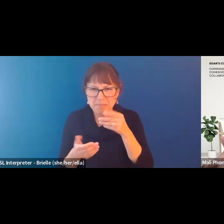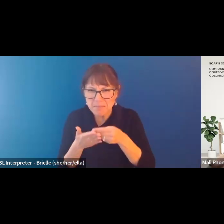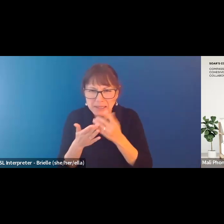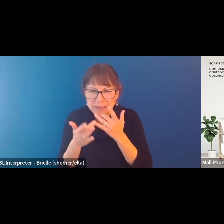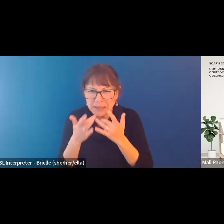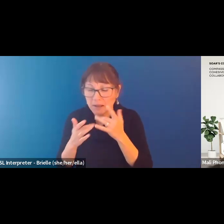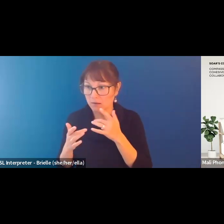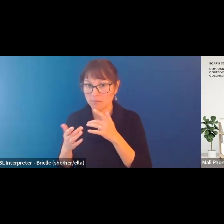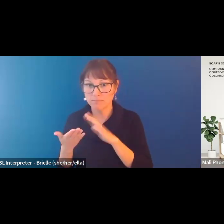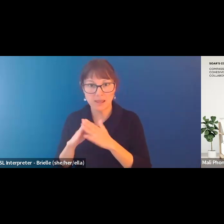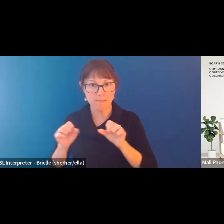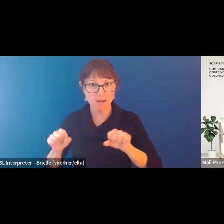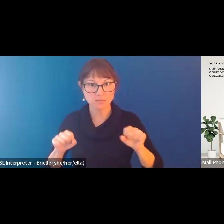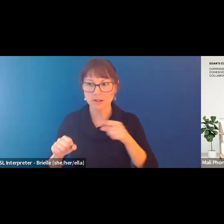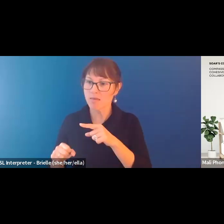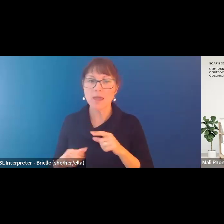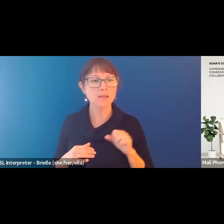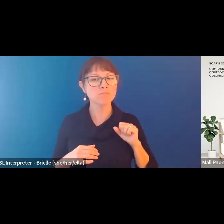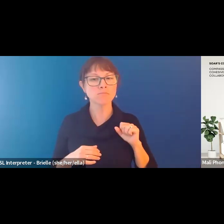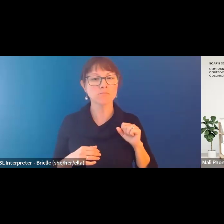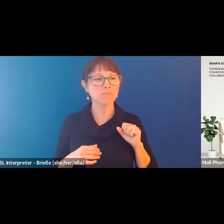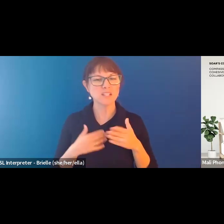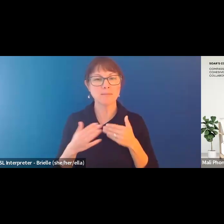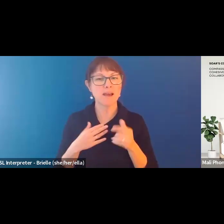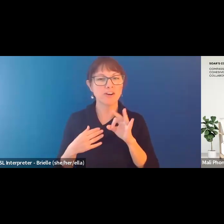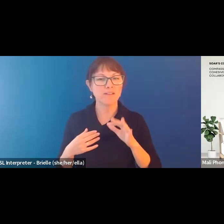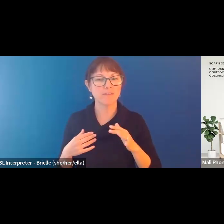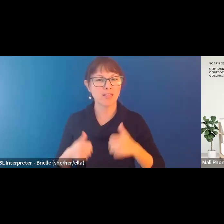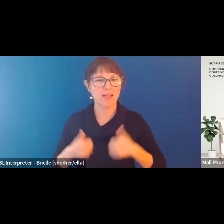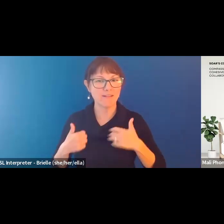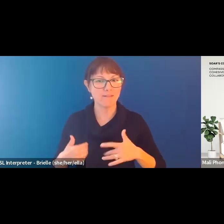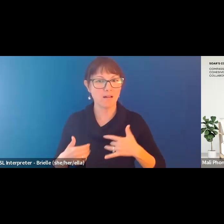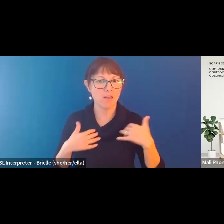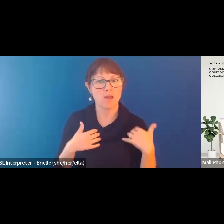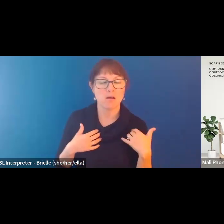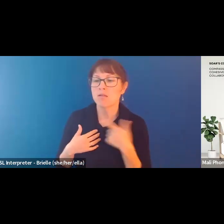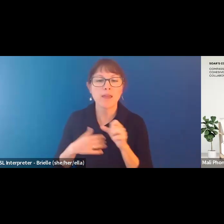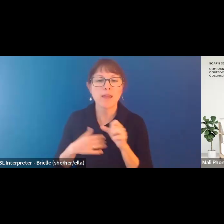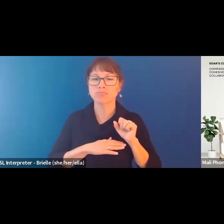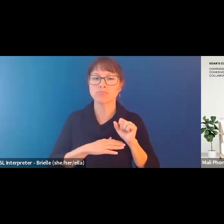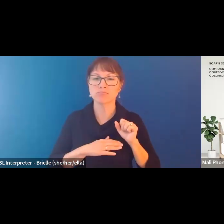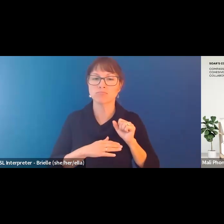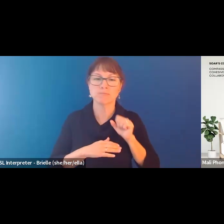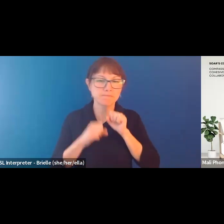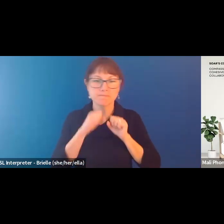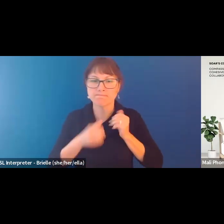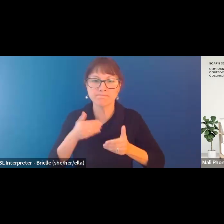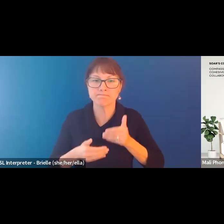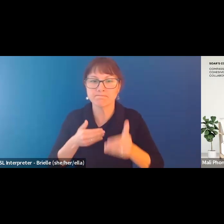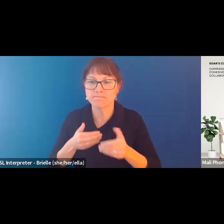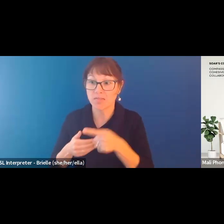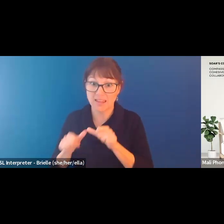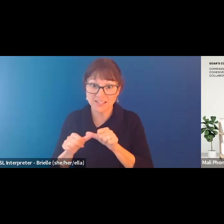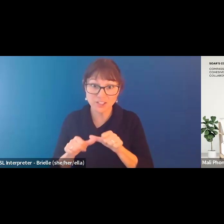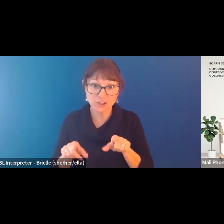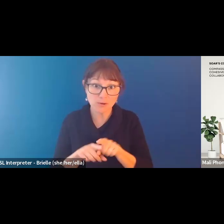carried themselves with dignity, no matter how heavy life felt for them. They did not stay in victimhood mode